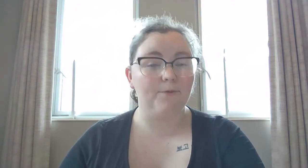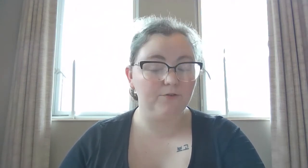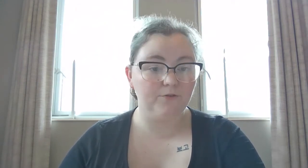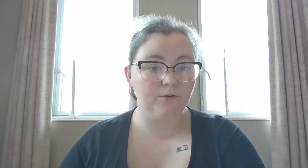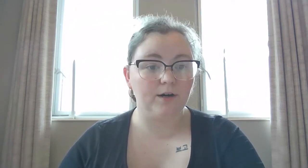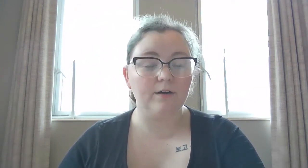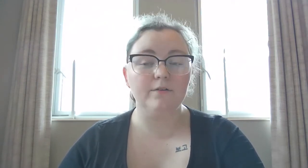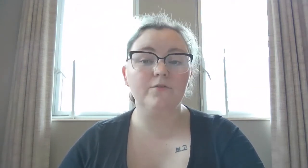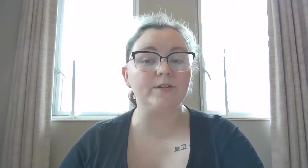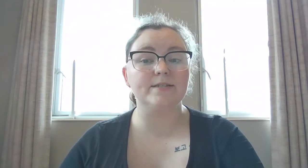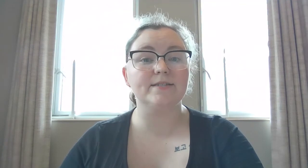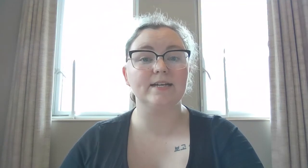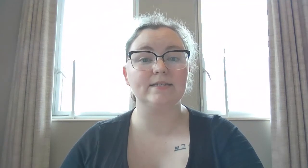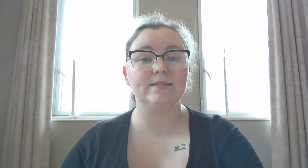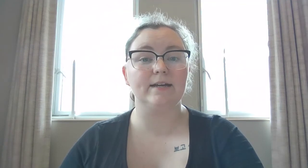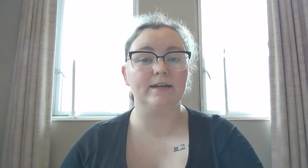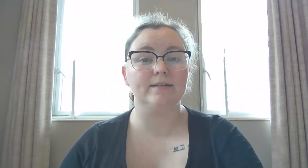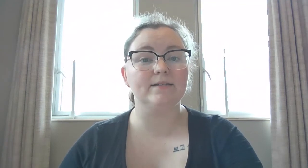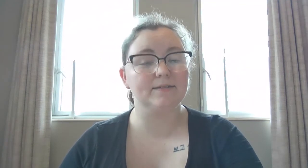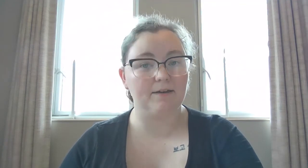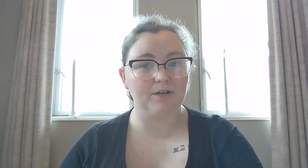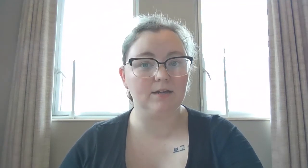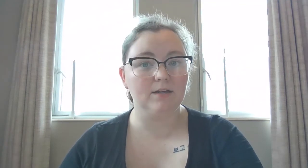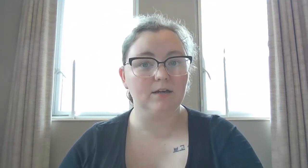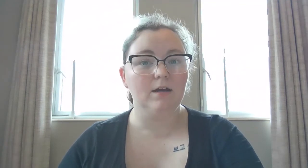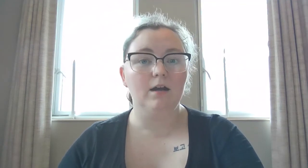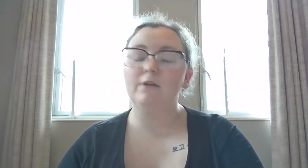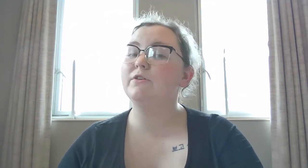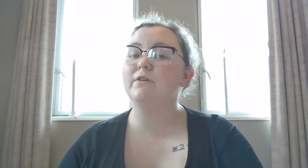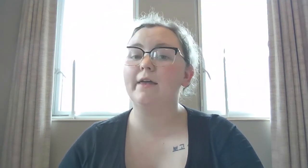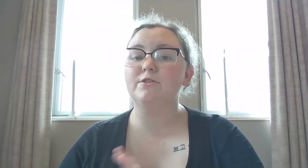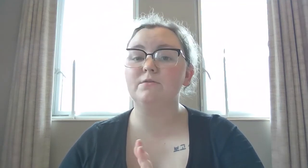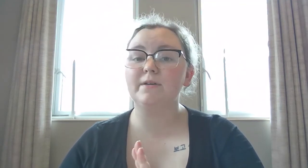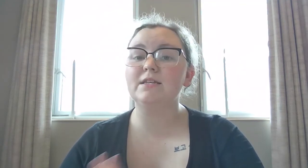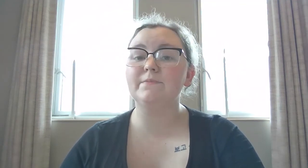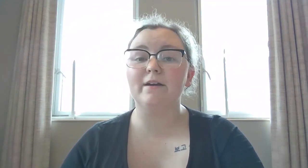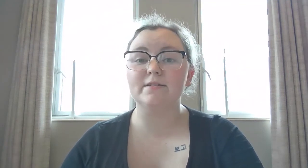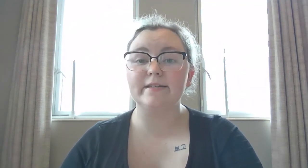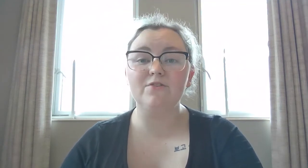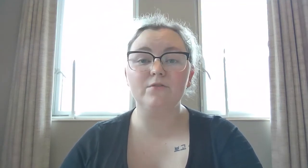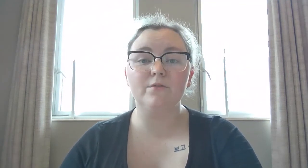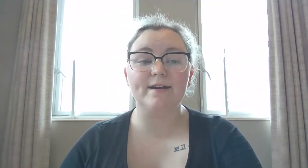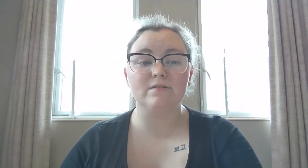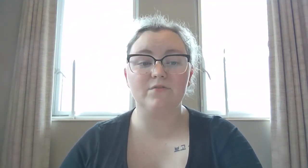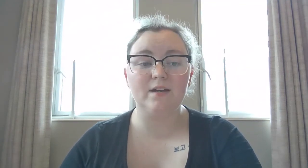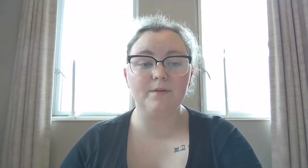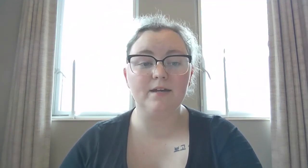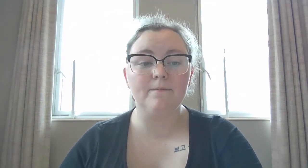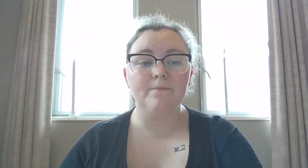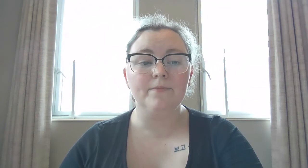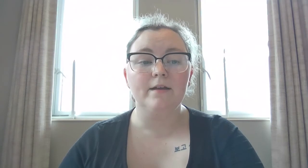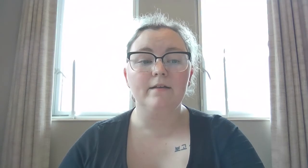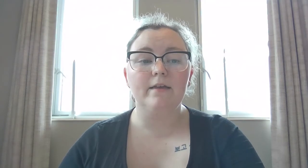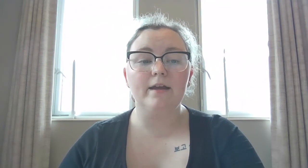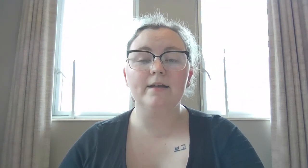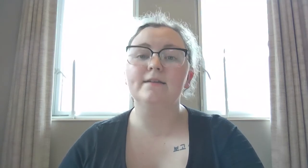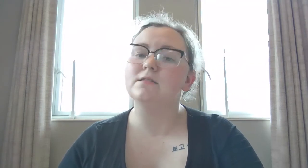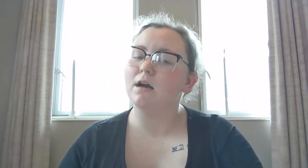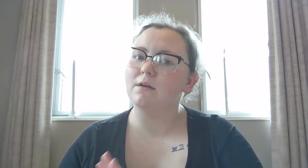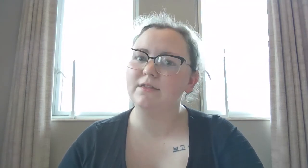chapter 4, verses 6 and 7. I want you either to read this by yourself or as a family and talk about